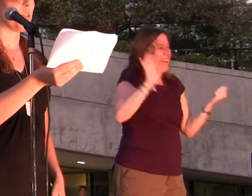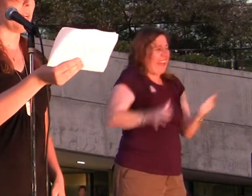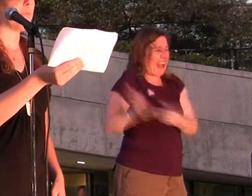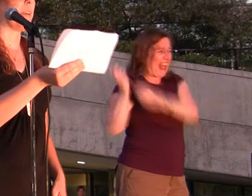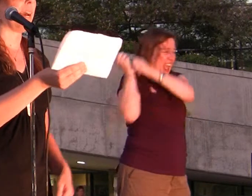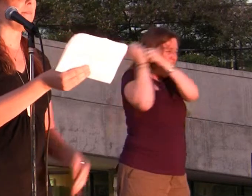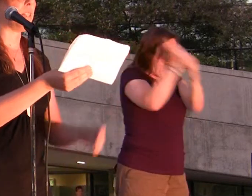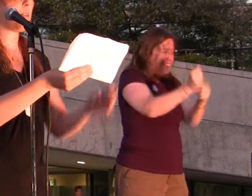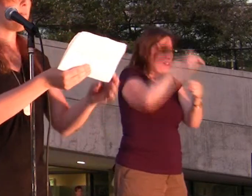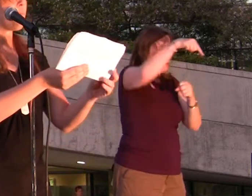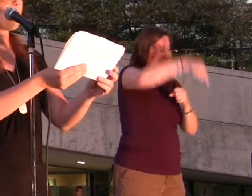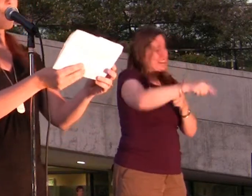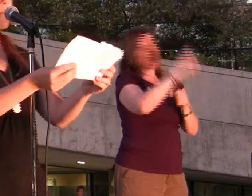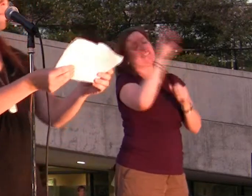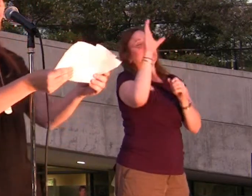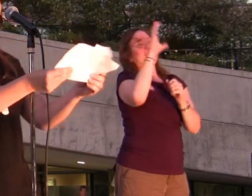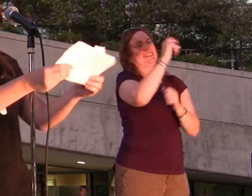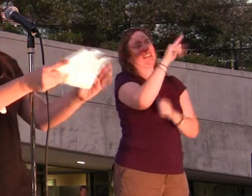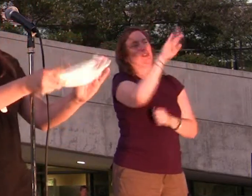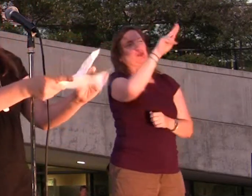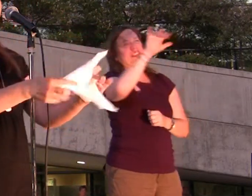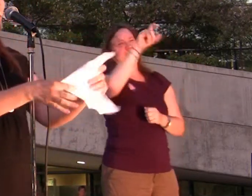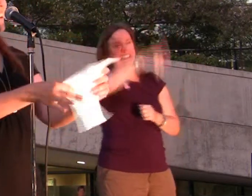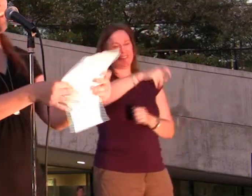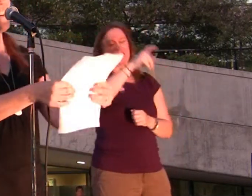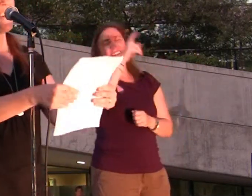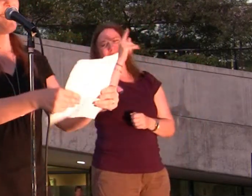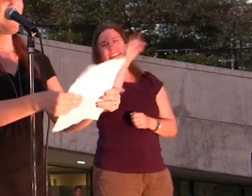21st century if we have to.